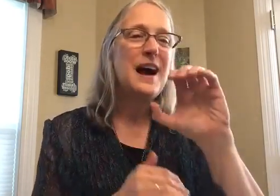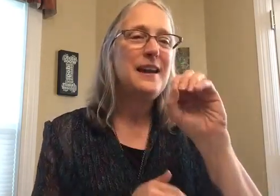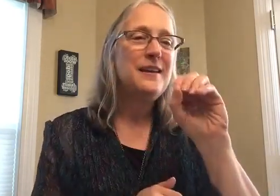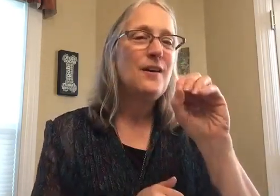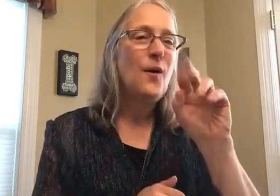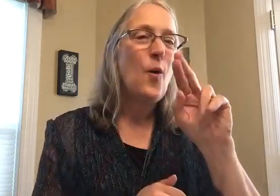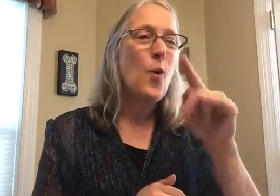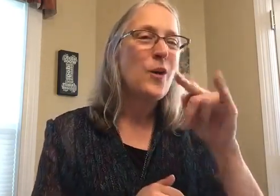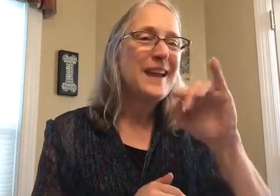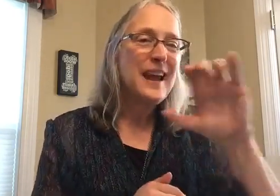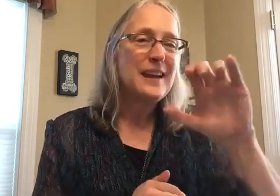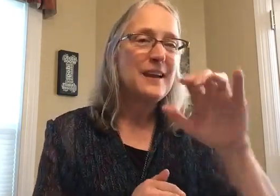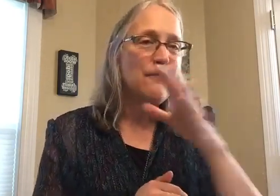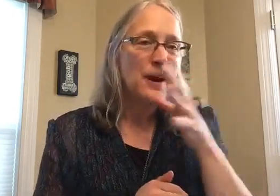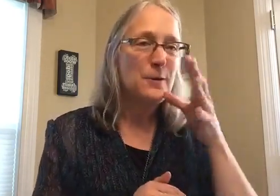beyond organic farming.